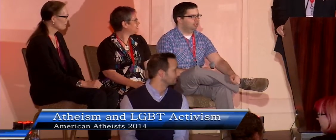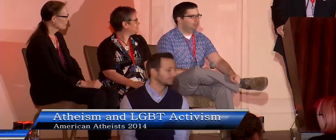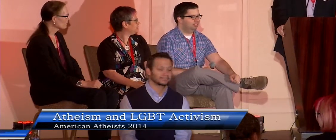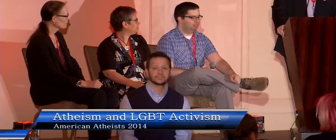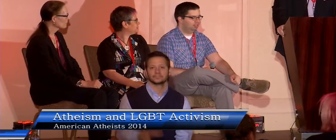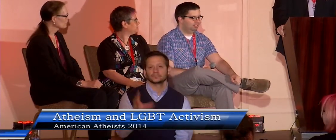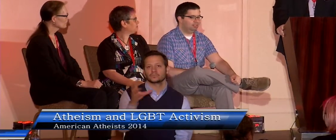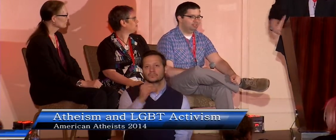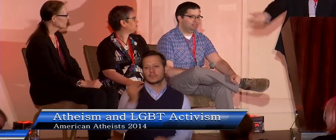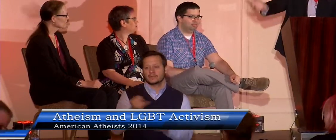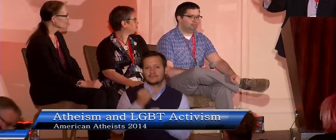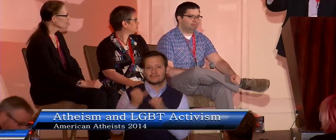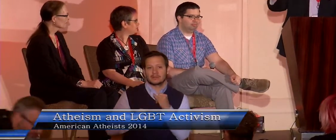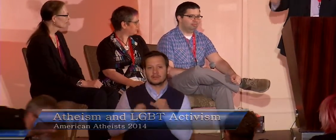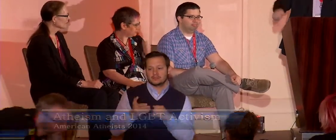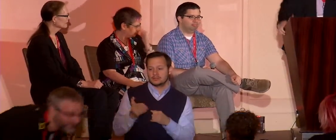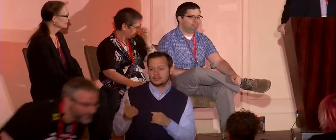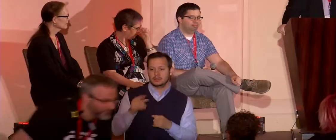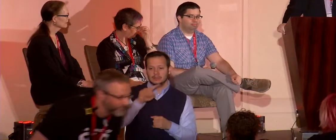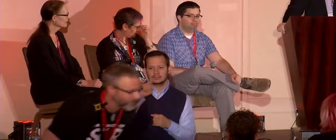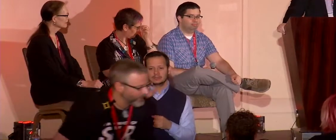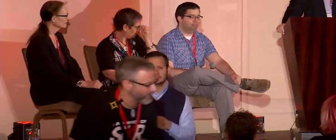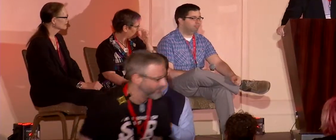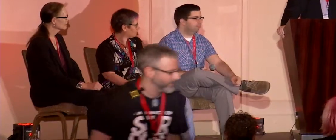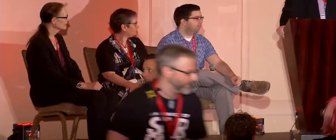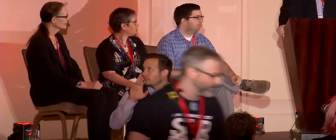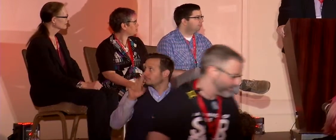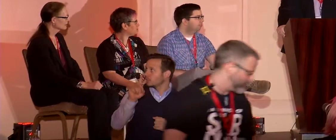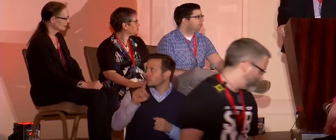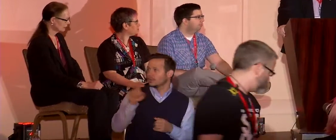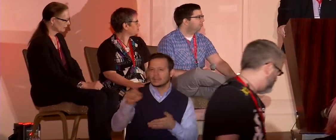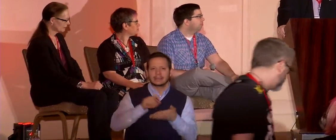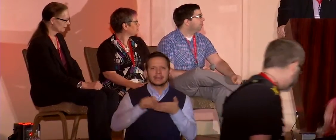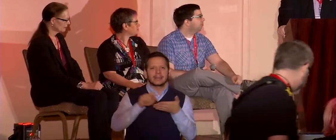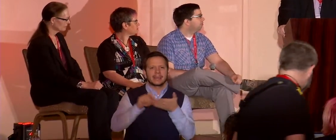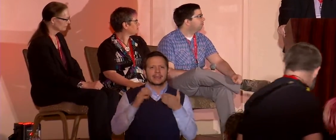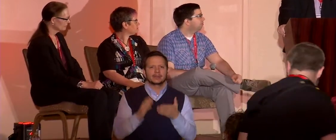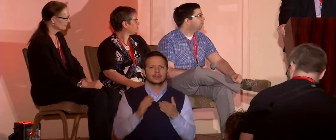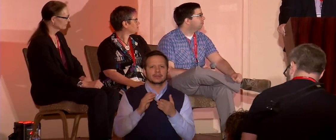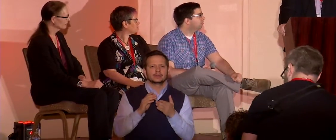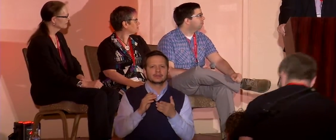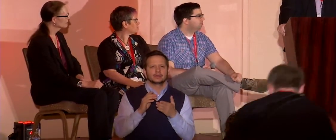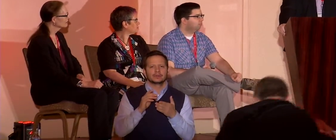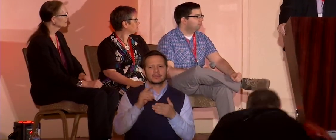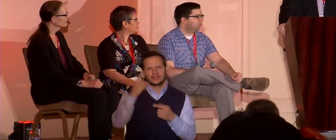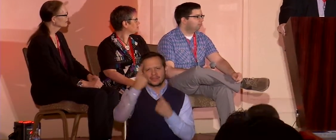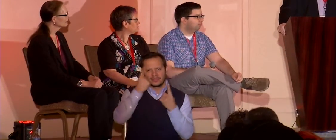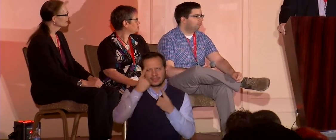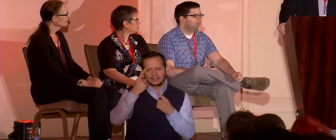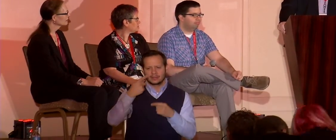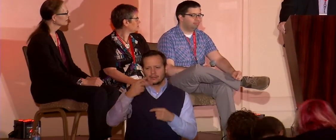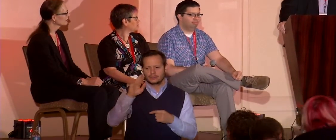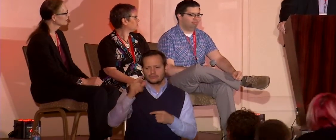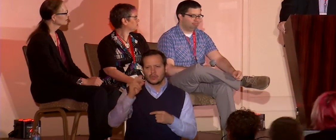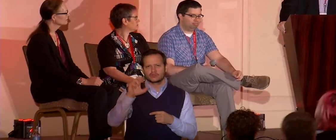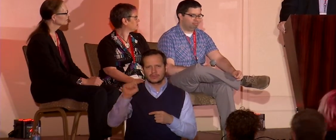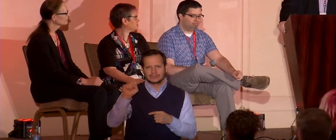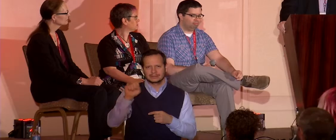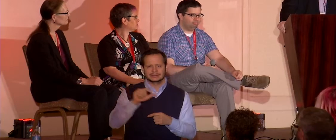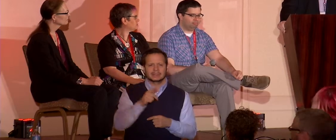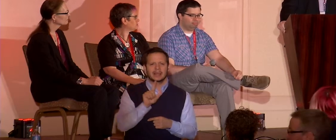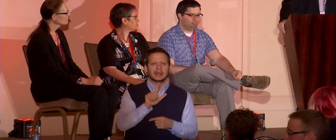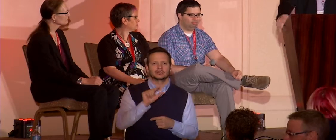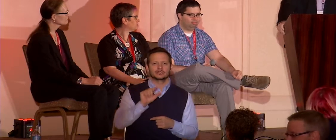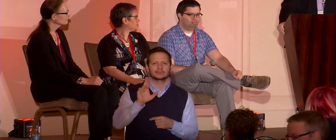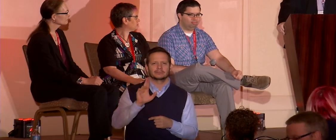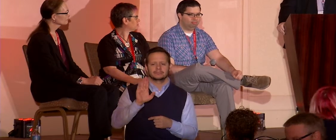And the final panelist here is Zack Ford. Zack is the editor of Think Progress's LGBT blog. He